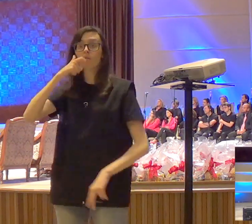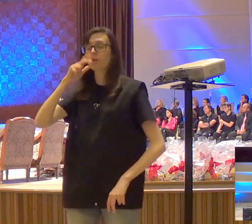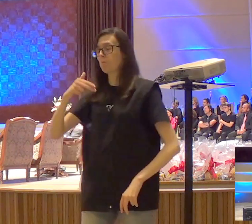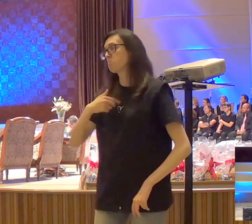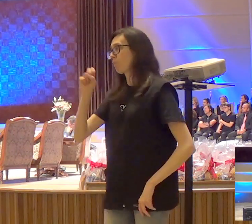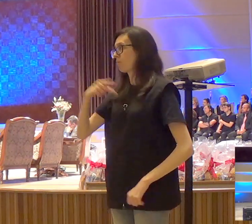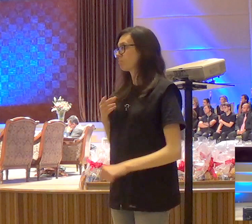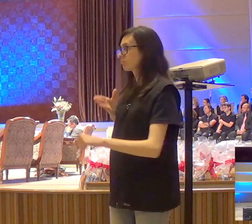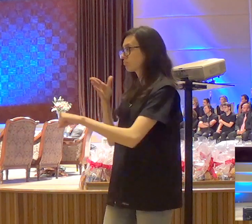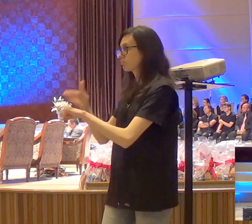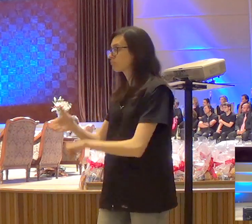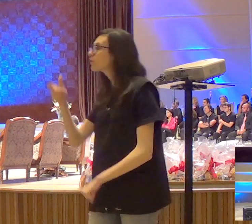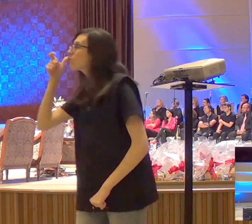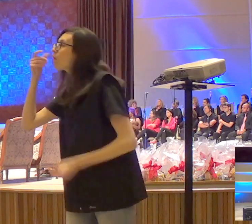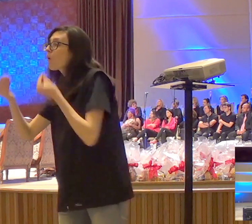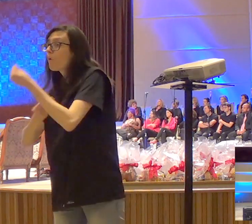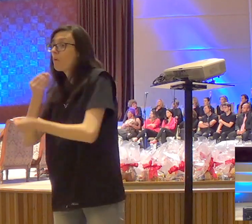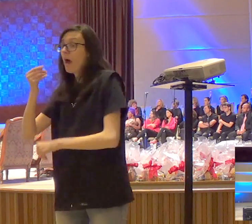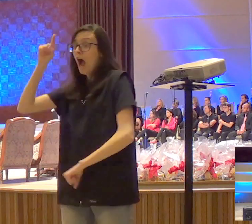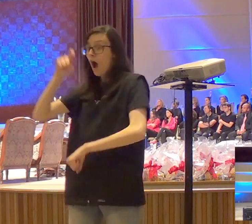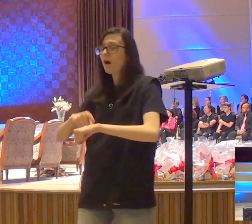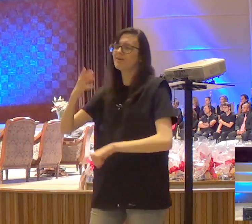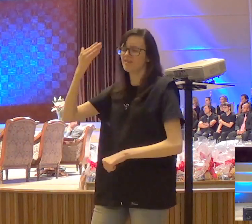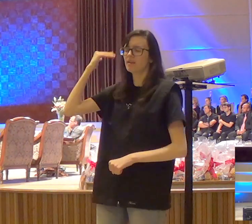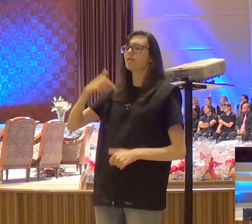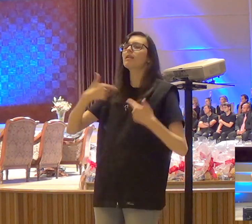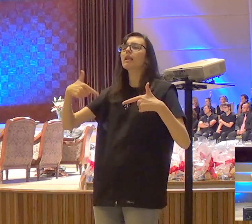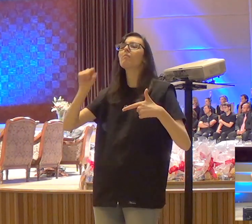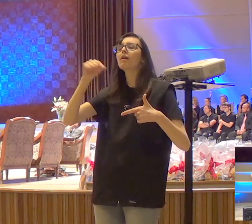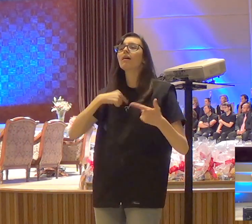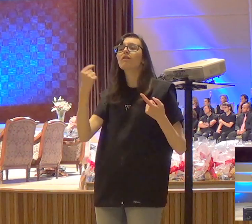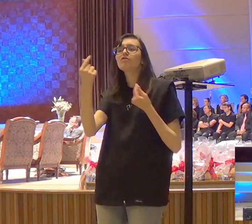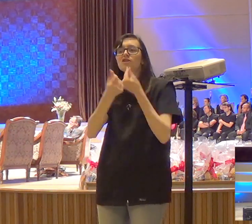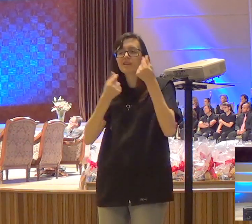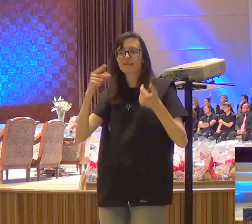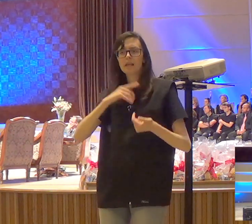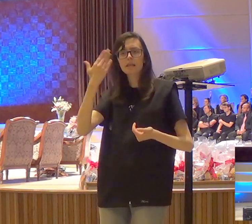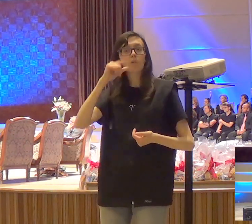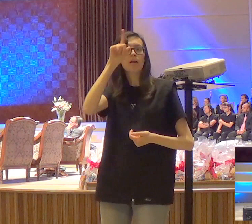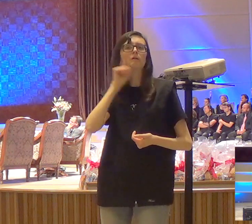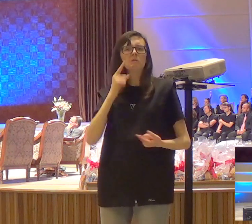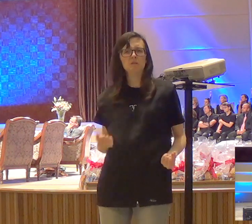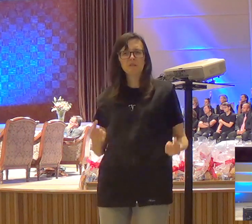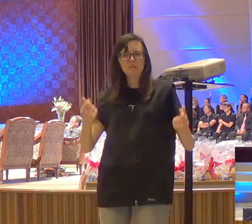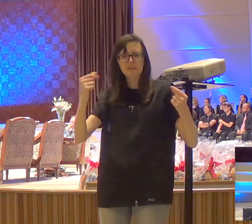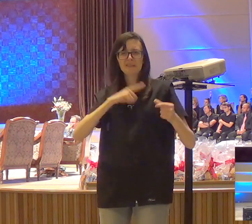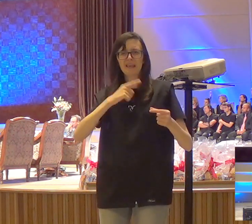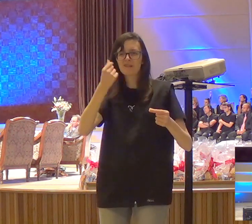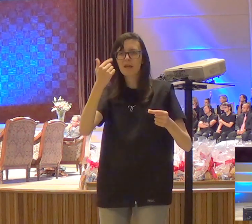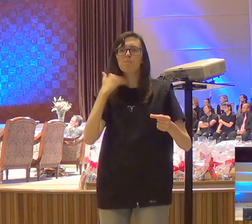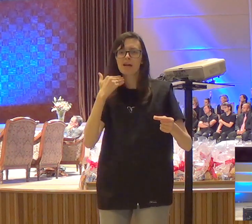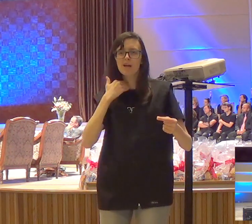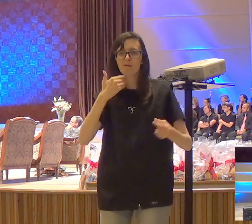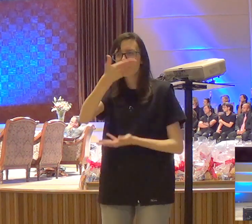in finance on Wall Street. Naquele momento, naquela época, ela trabalhava nas finanças em Wall Street. And when I was invited to fly